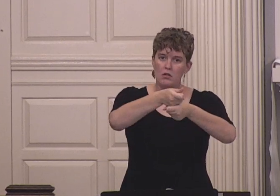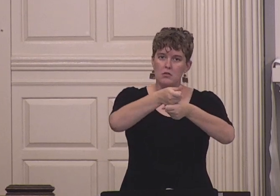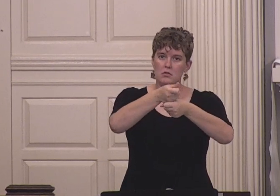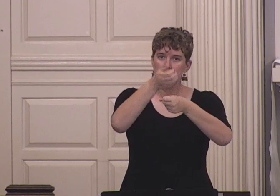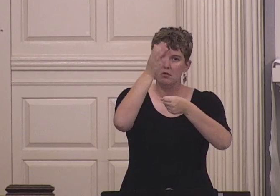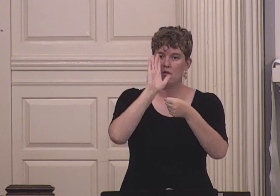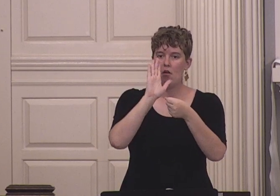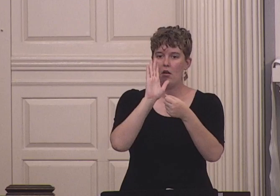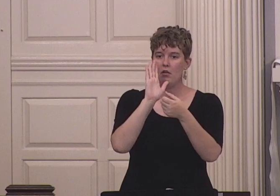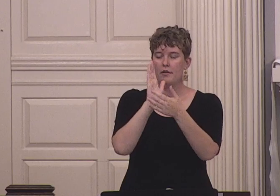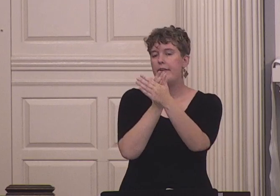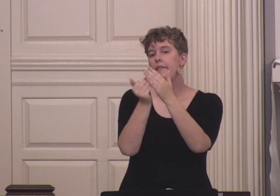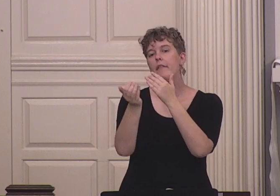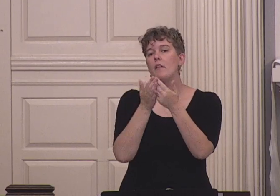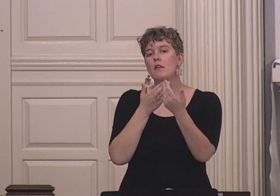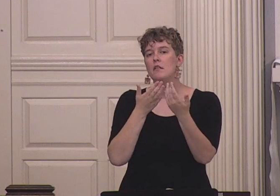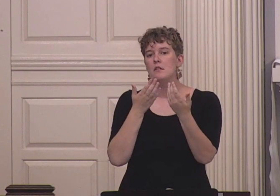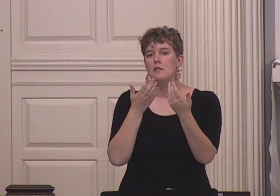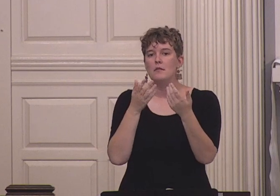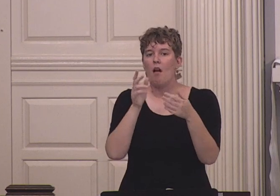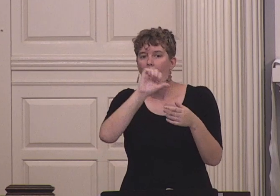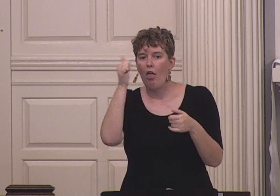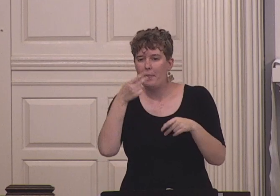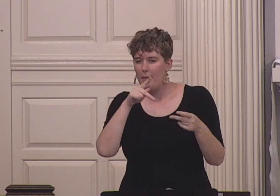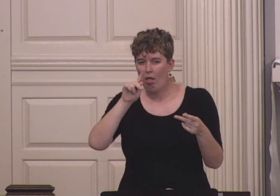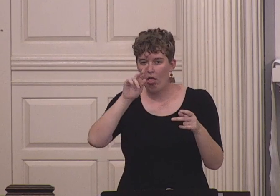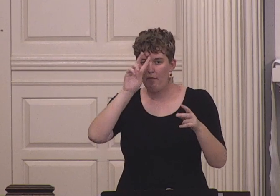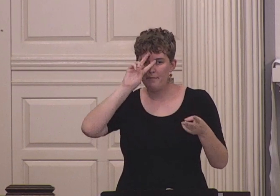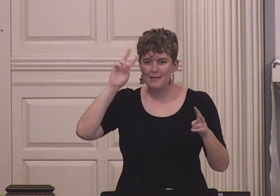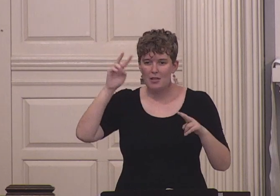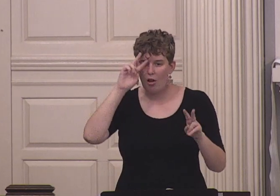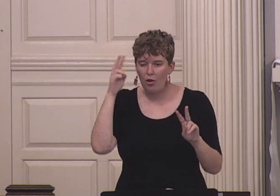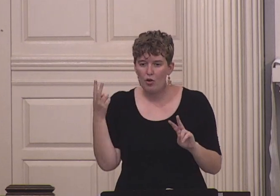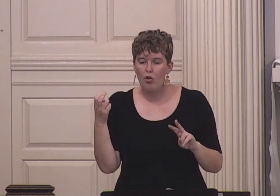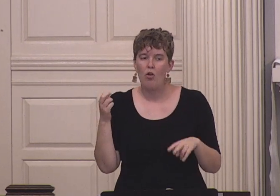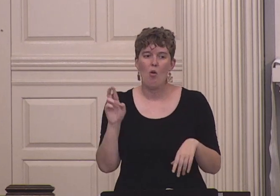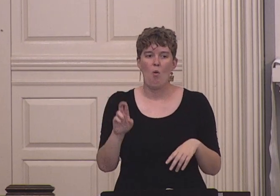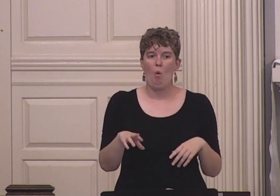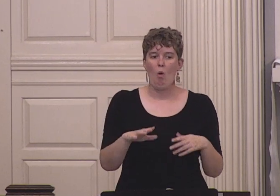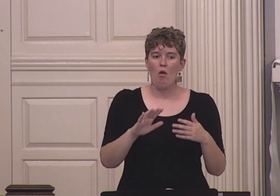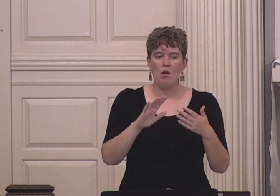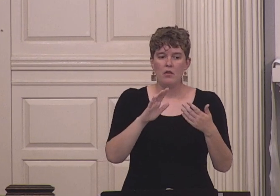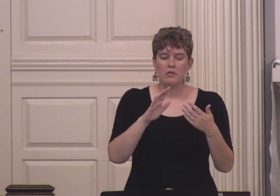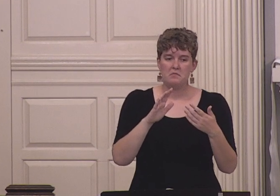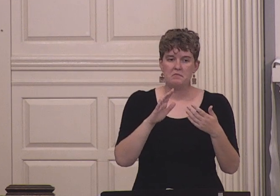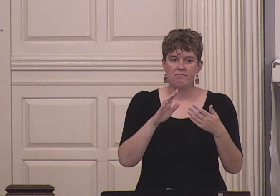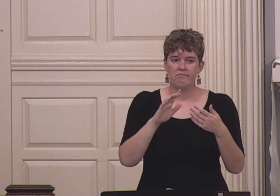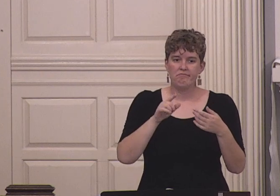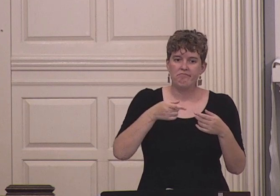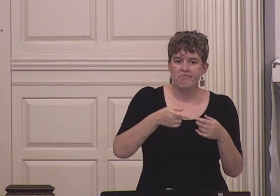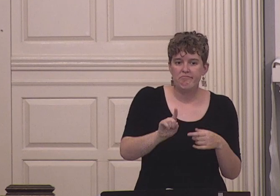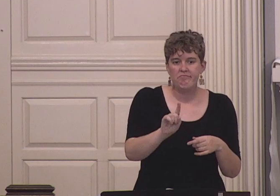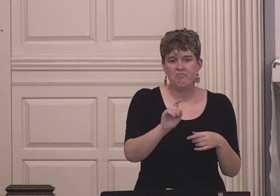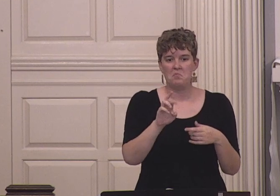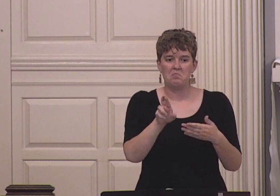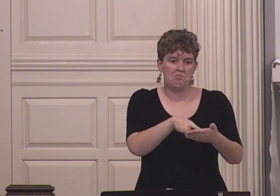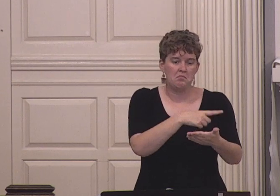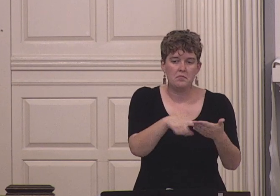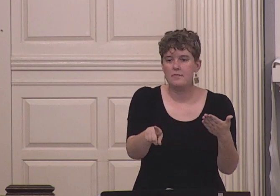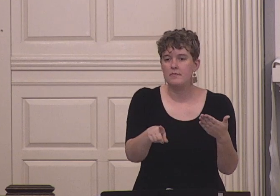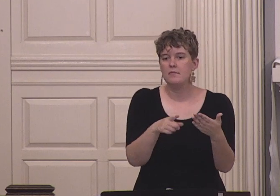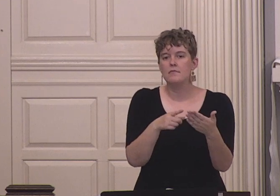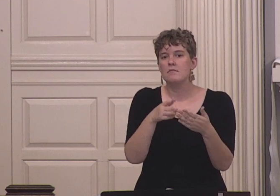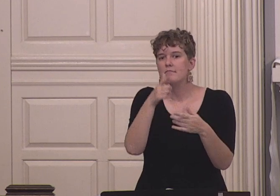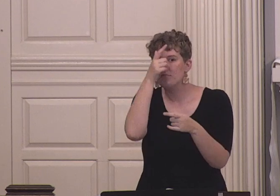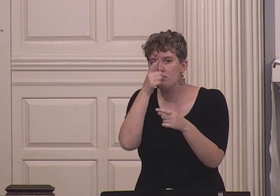even when he was misunderstood and ill-treated by his brothers and relatives. Again, the